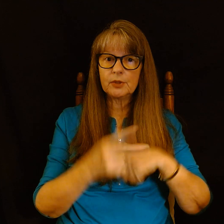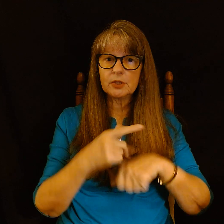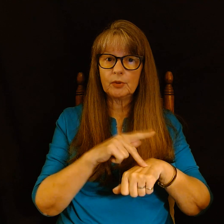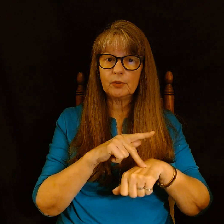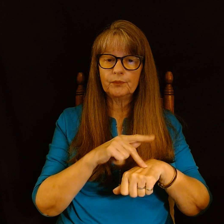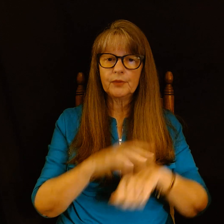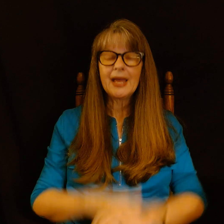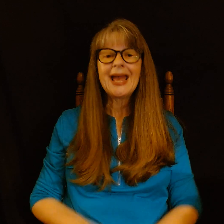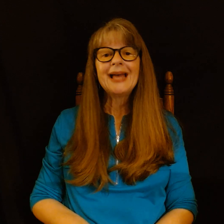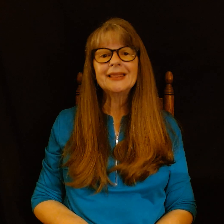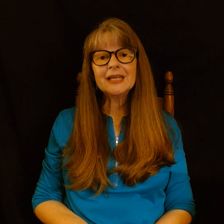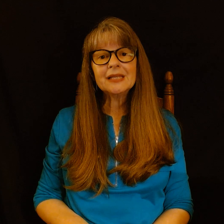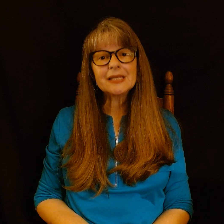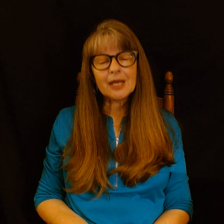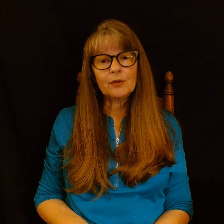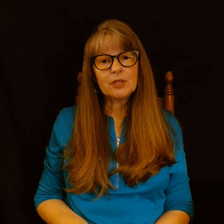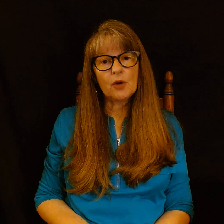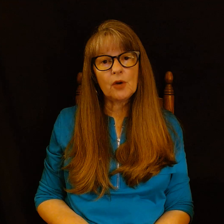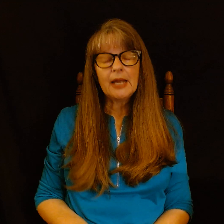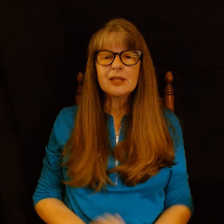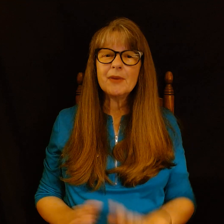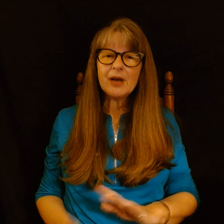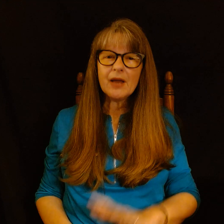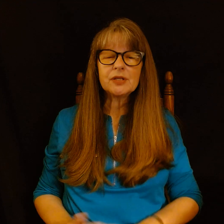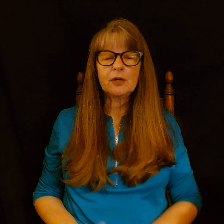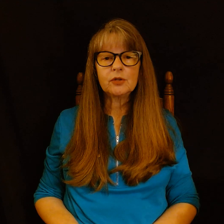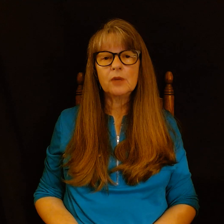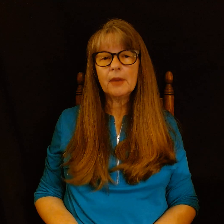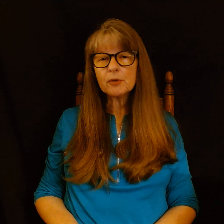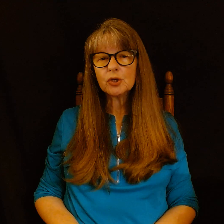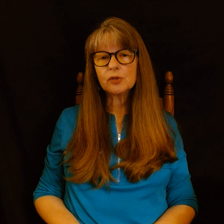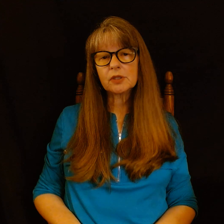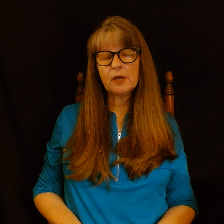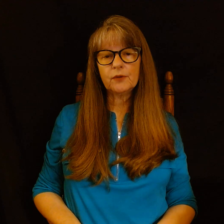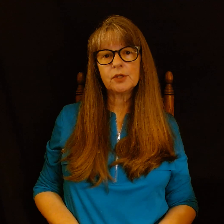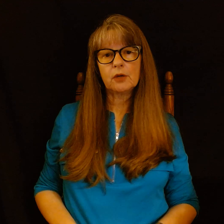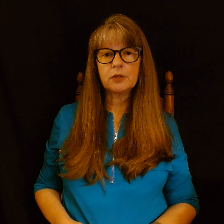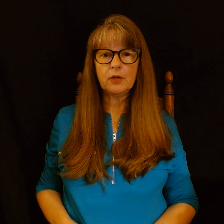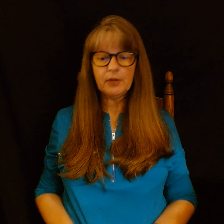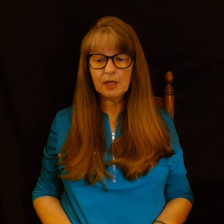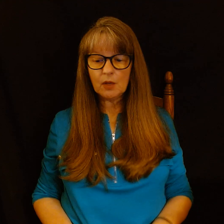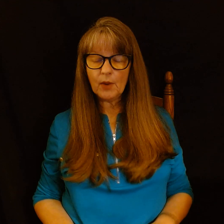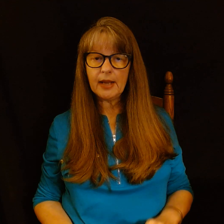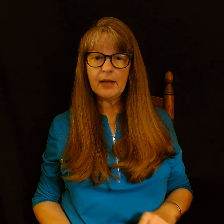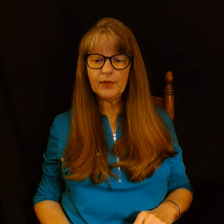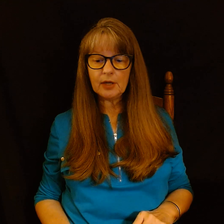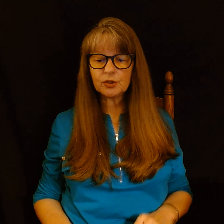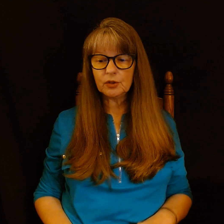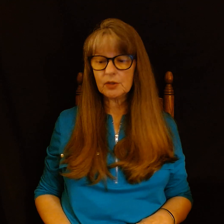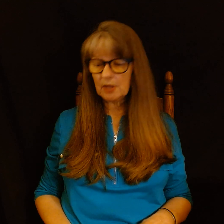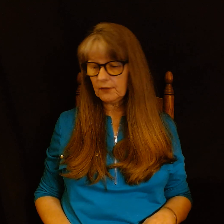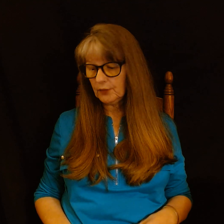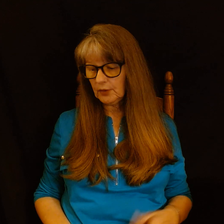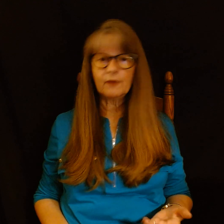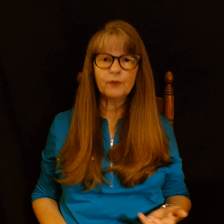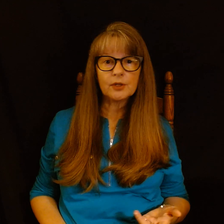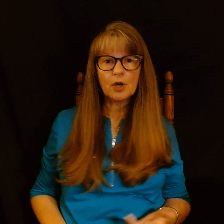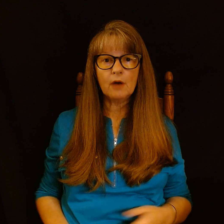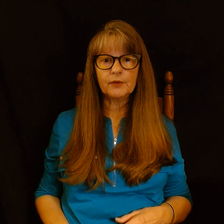principal. Then the secretary. They may not have a secretary, but I'm going to show you the sign for secretary anyway, and then I'll show you the sign for like front office.